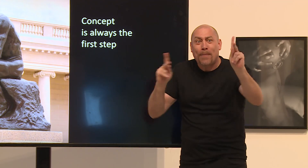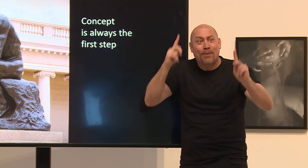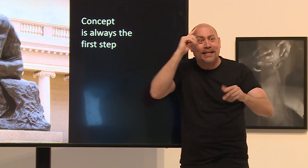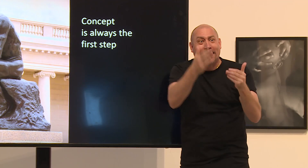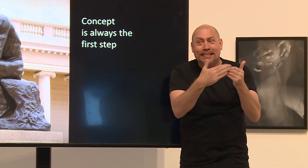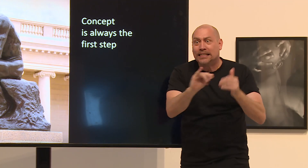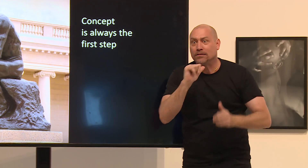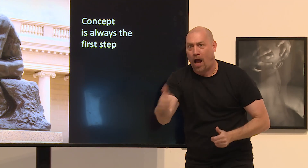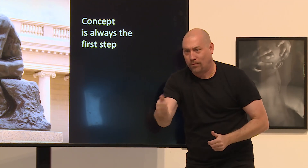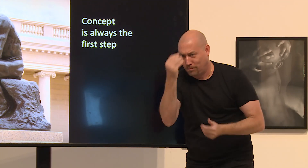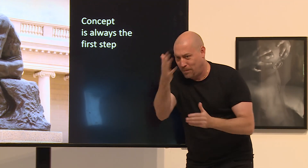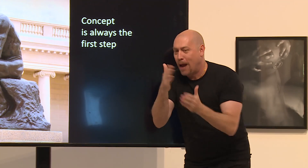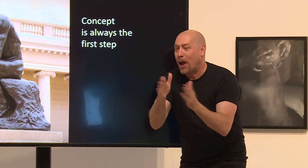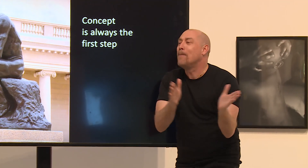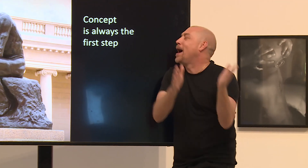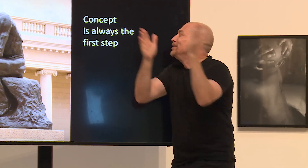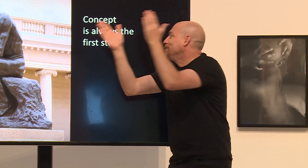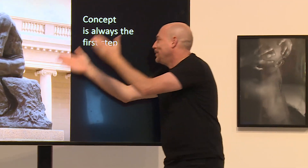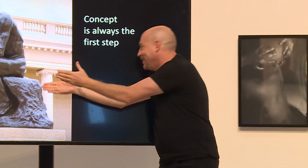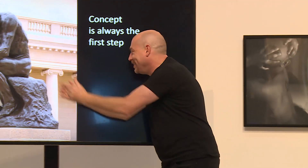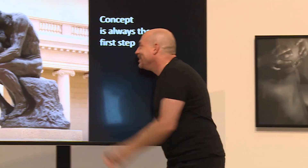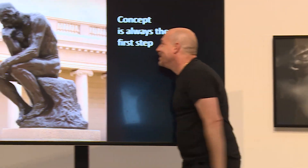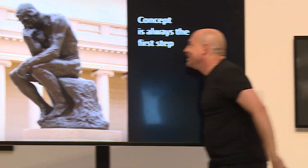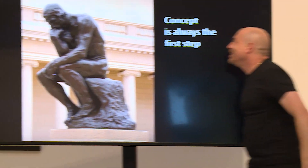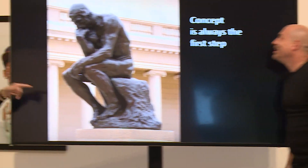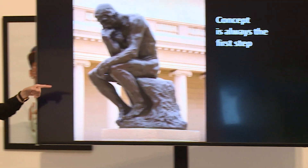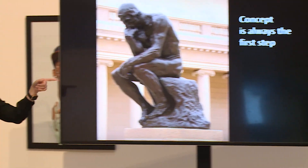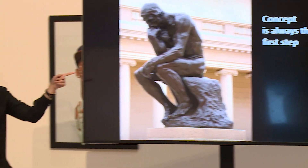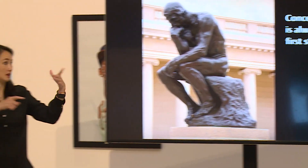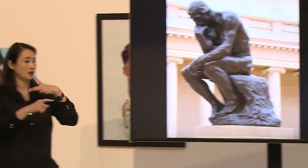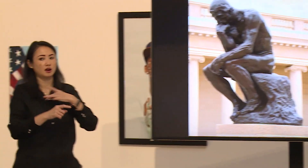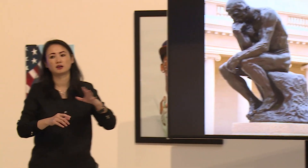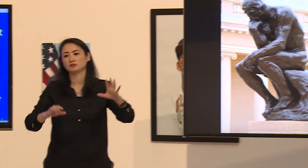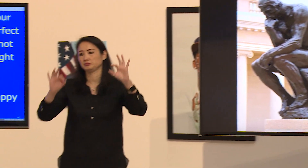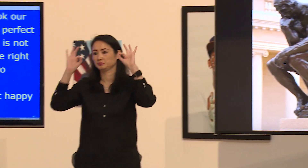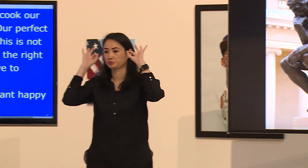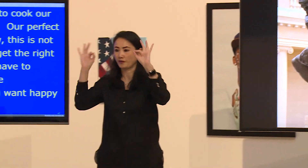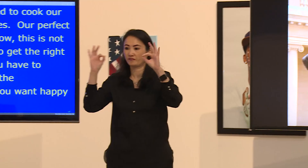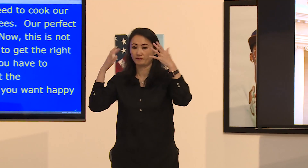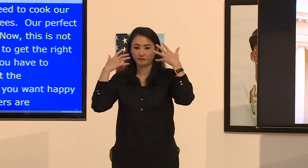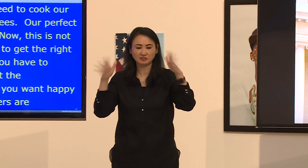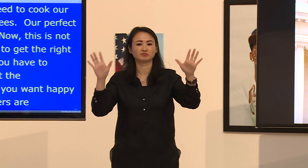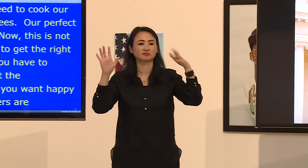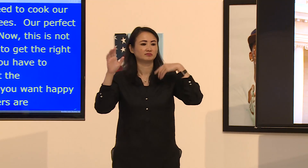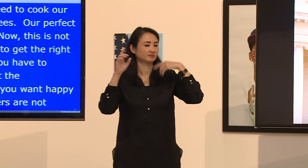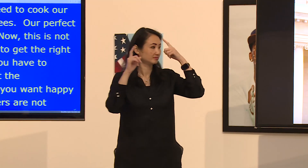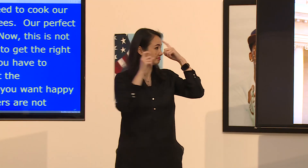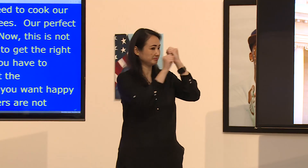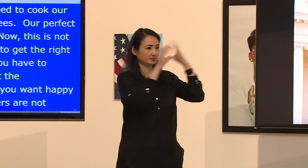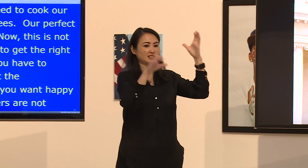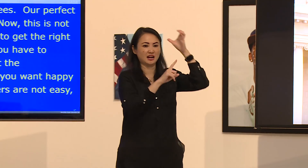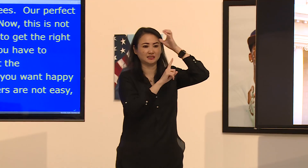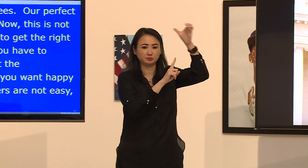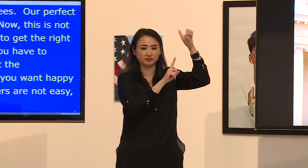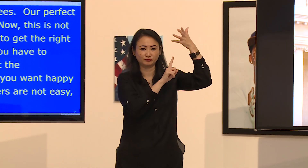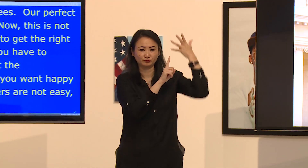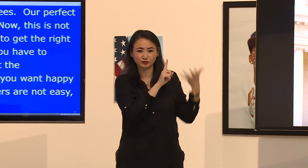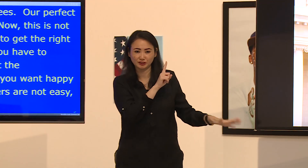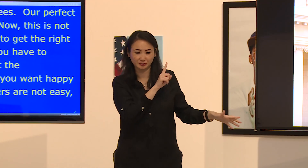happy customers. Happy customers are not easy. So we worked with that fire. So based off the concept, we at